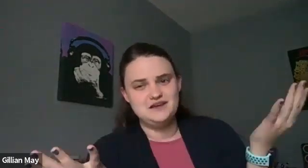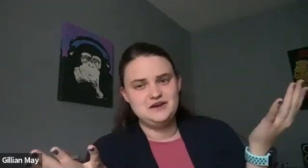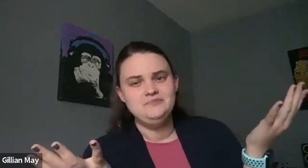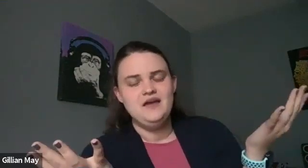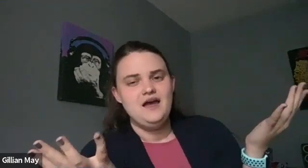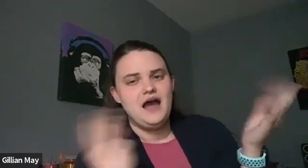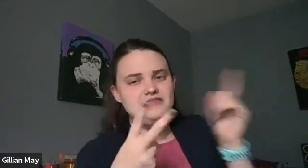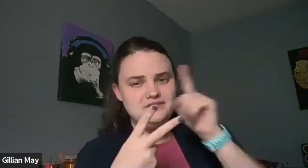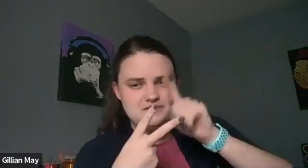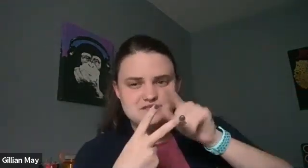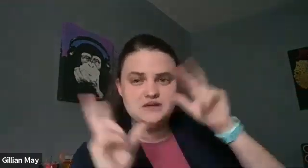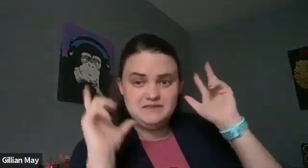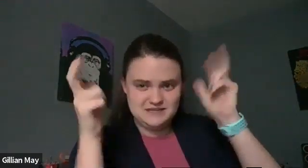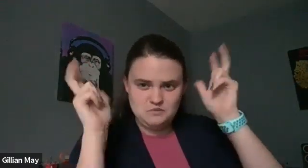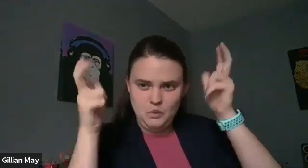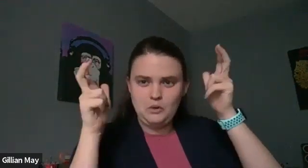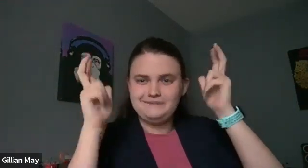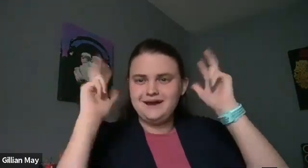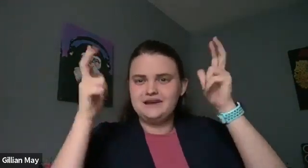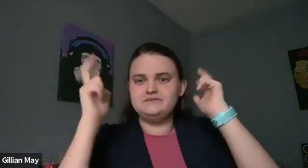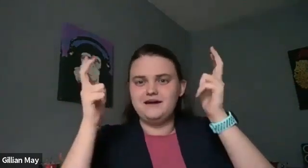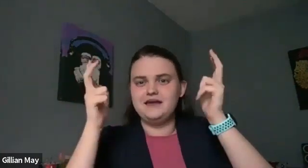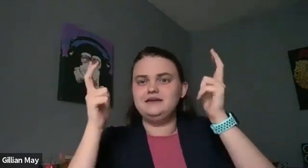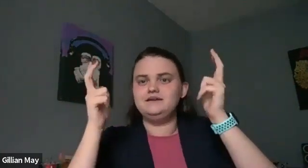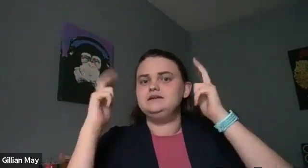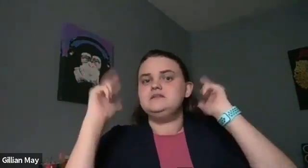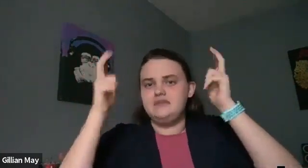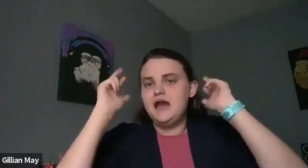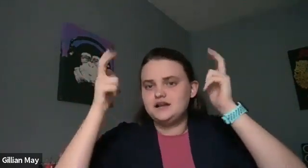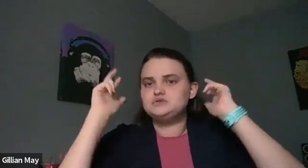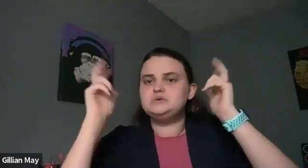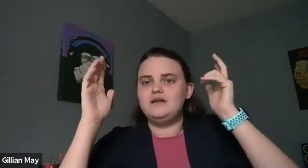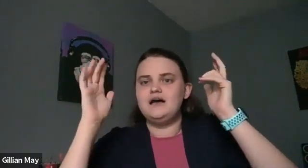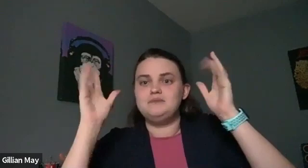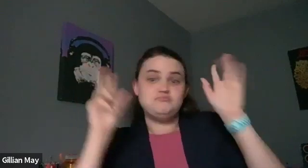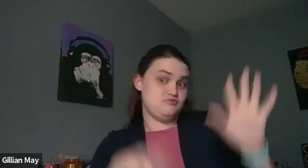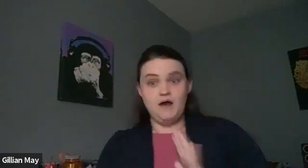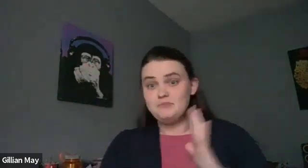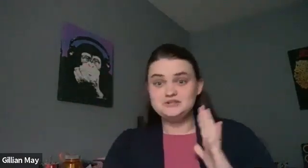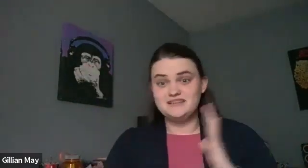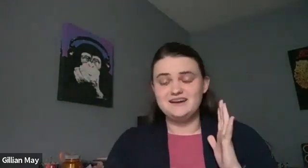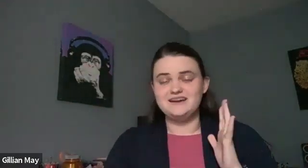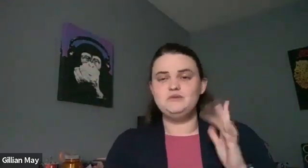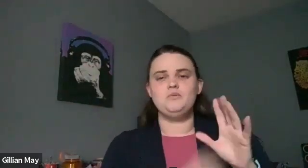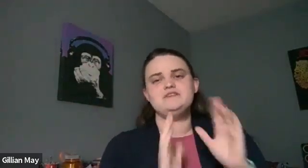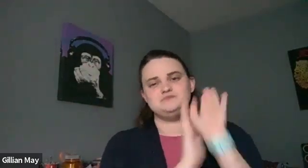So I think this one is more kind of like the actual like proper sign, where this one's